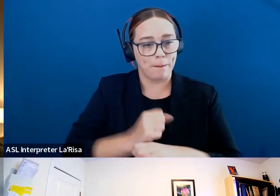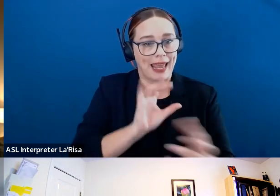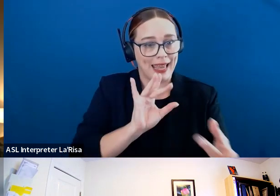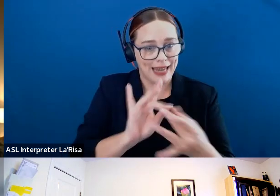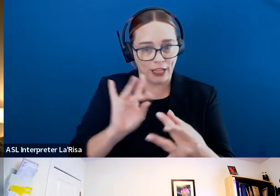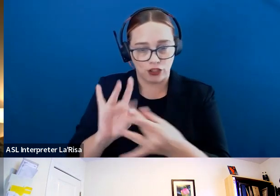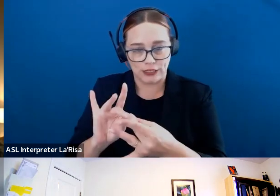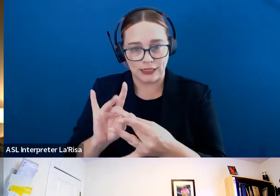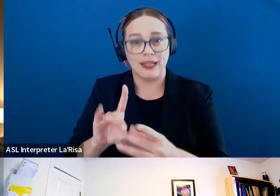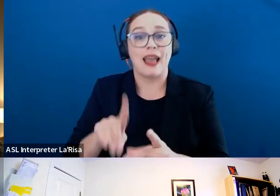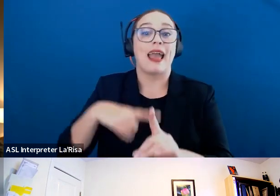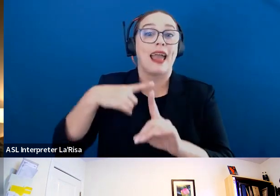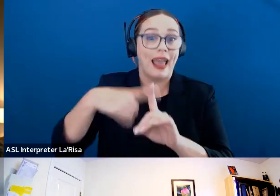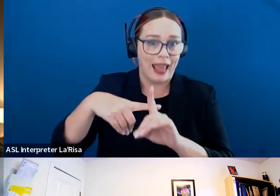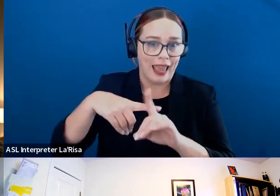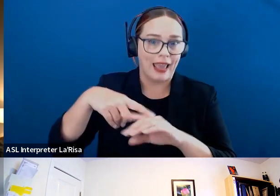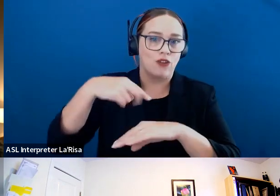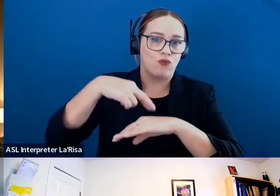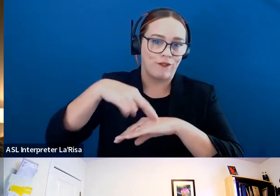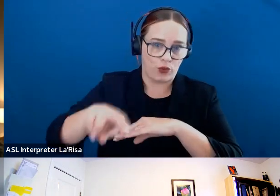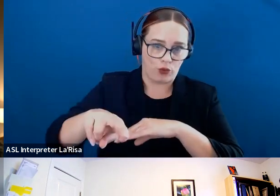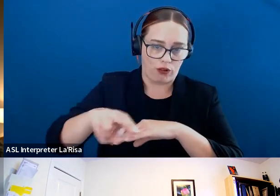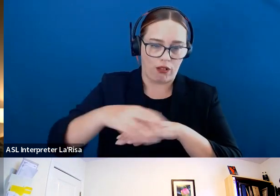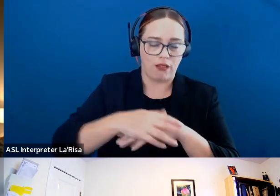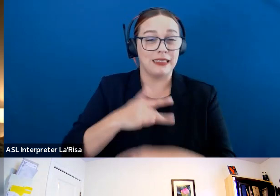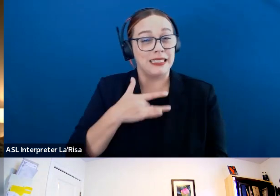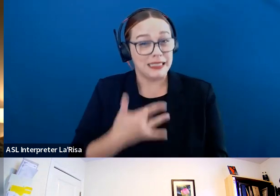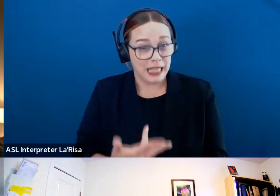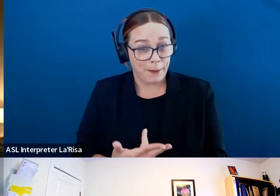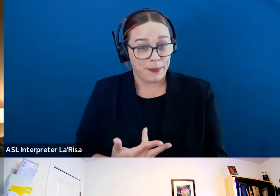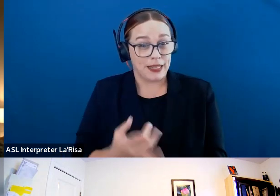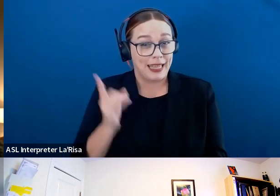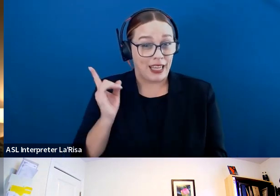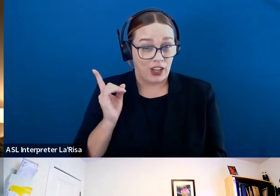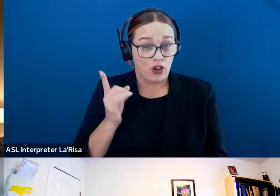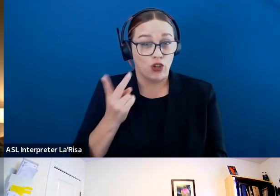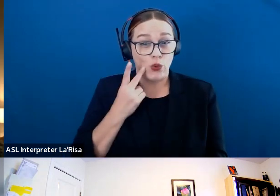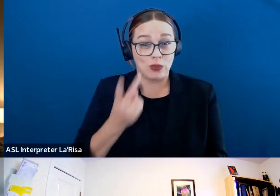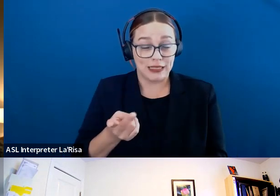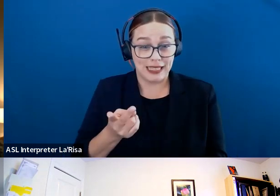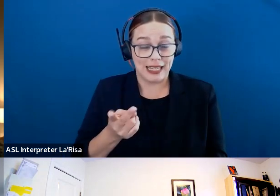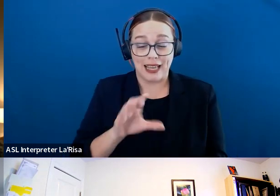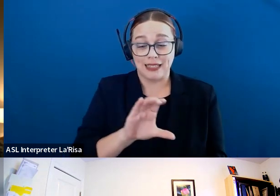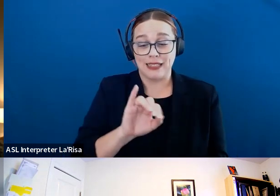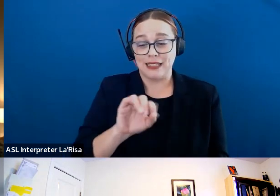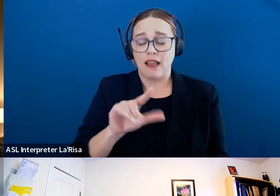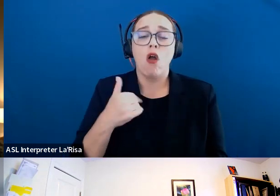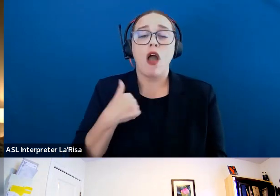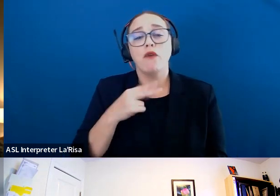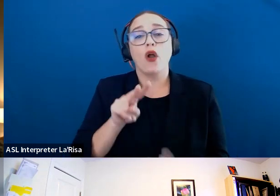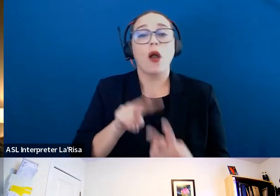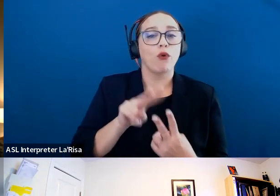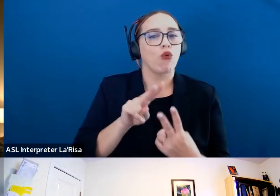know, typically here you would see a CIL that, you know, has a couple of different